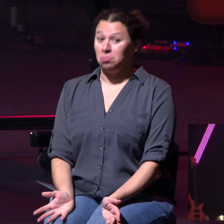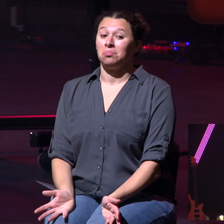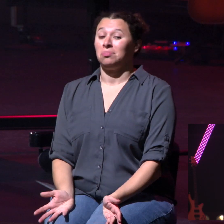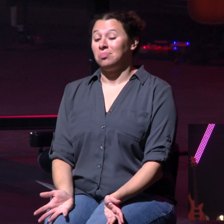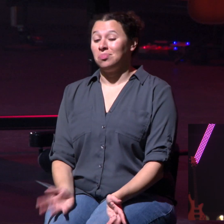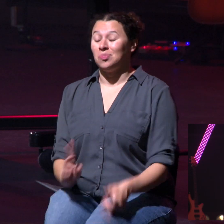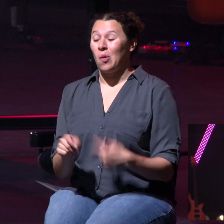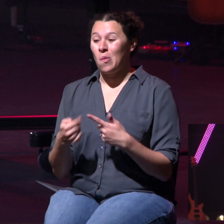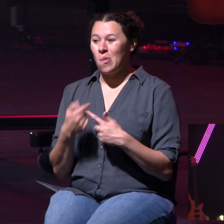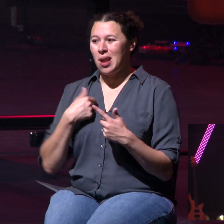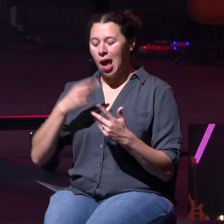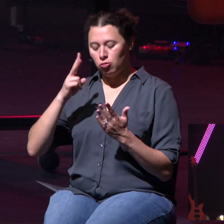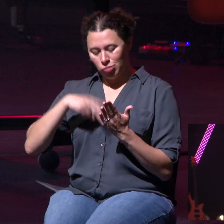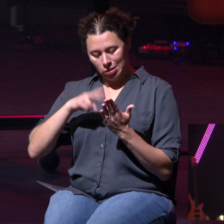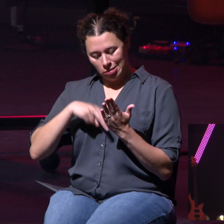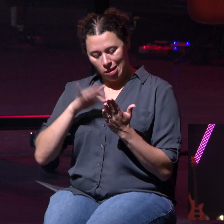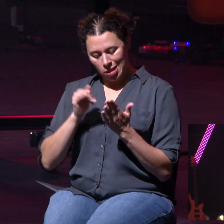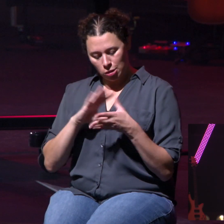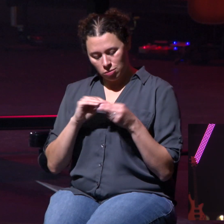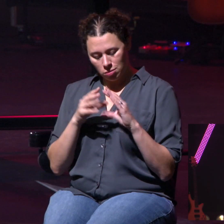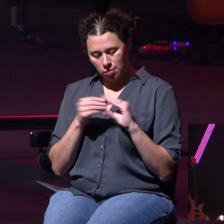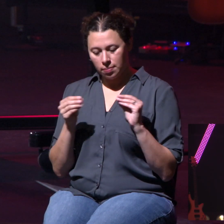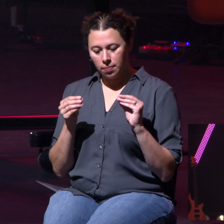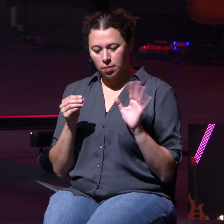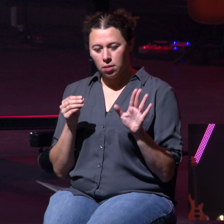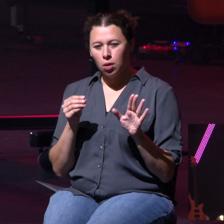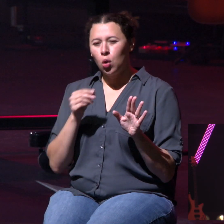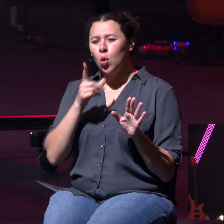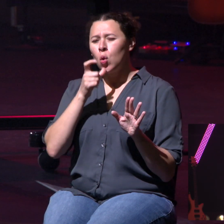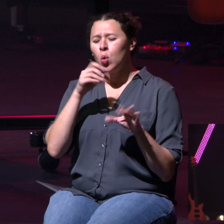this passage. Who was hungry in the crowd?